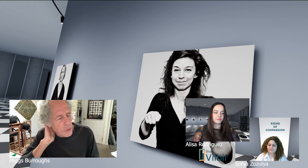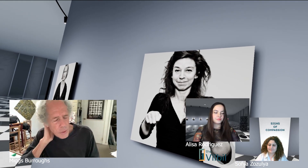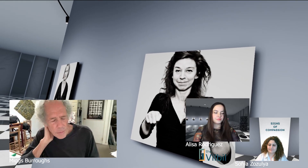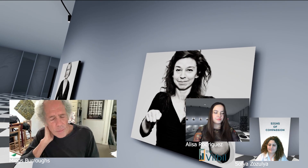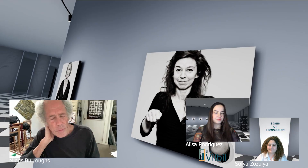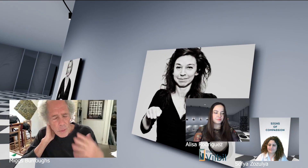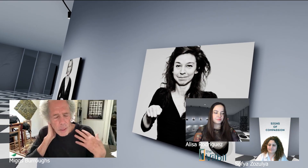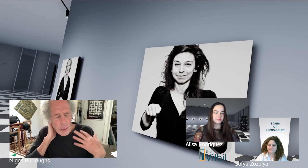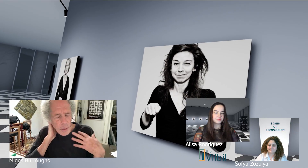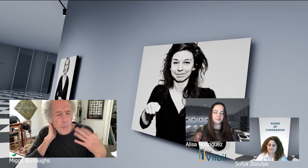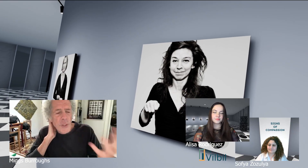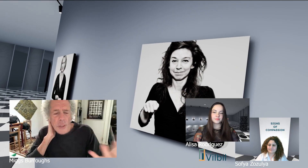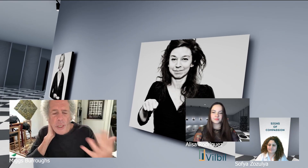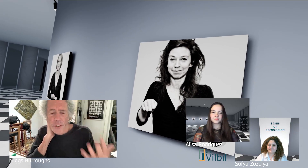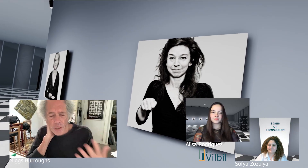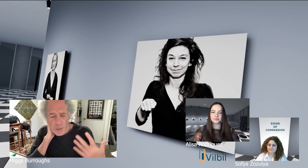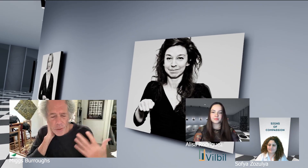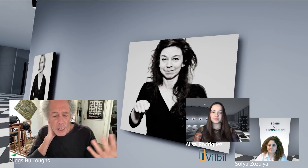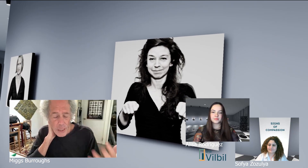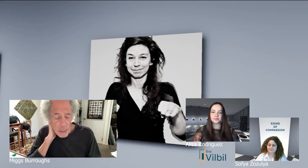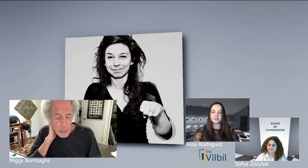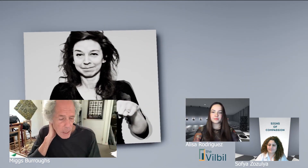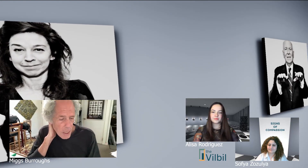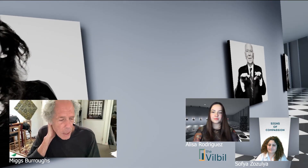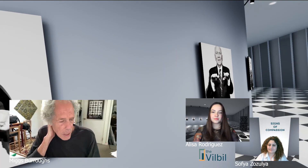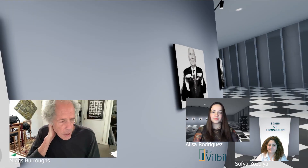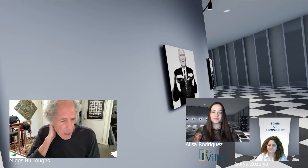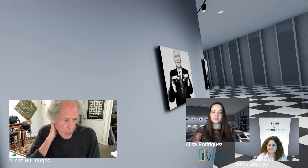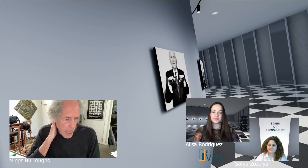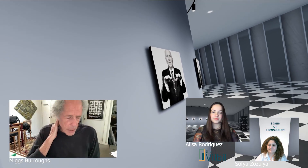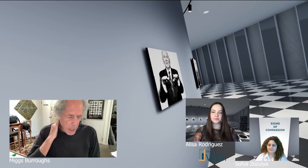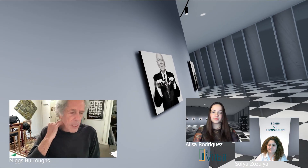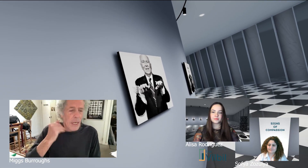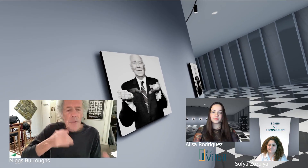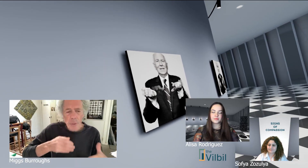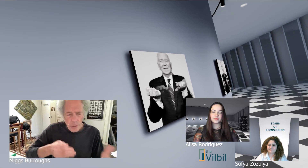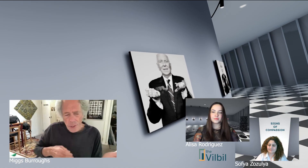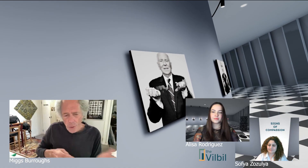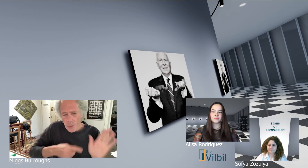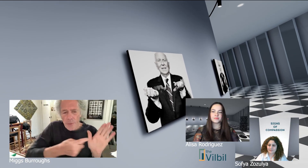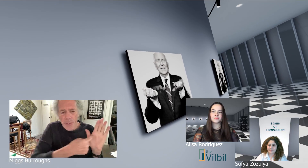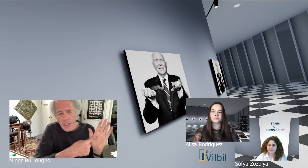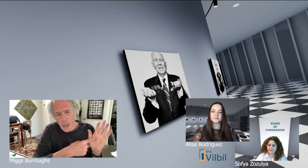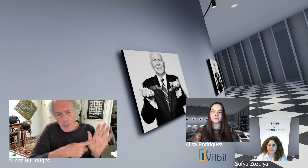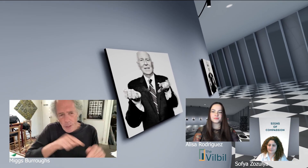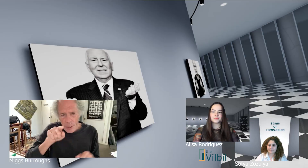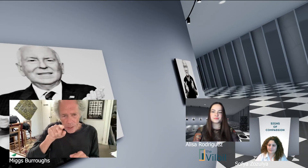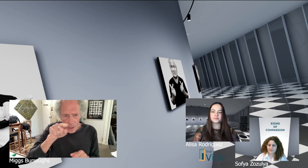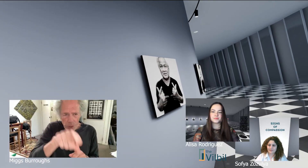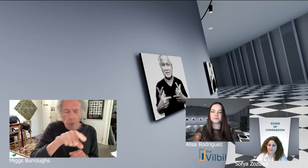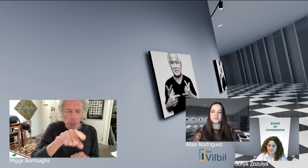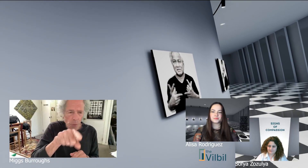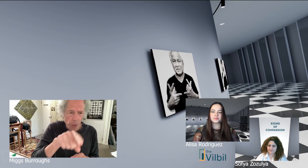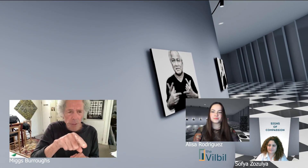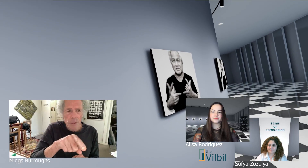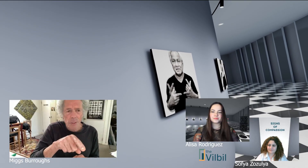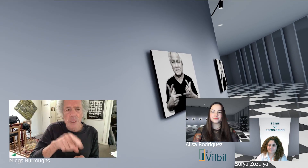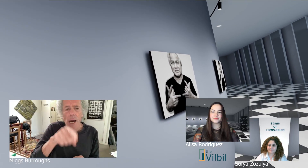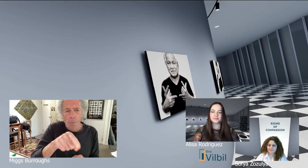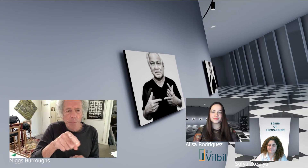diverse representation of humanity. And then I would show them the video and say, okay, you're doing the word stop,